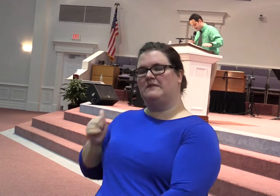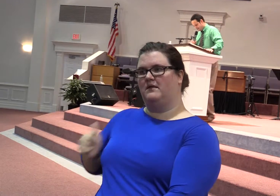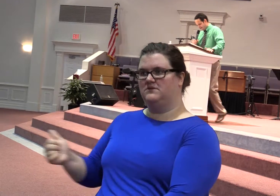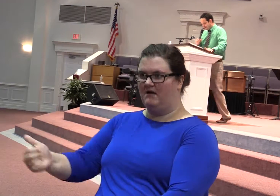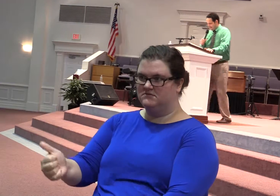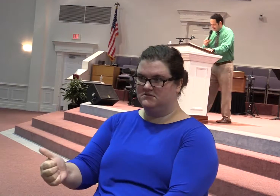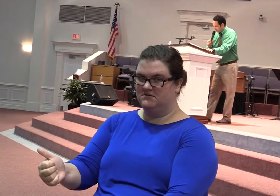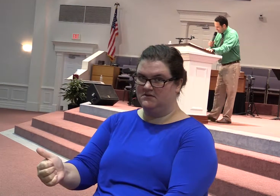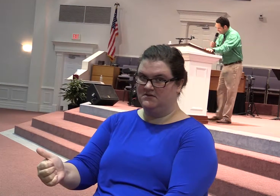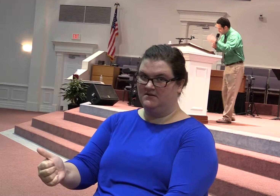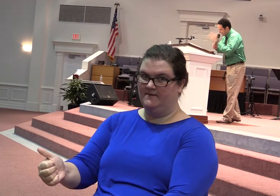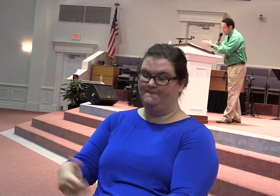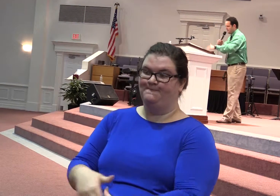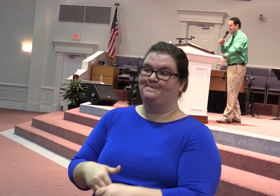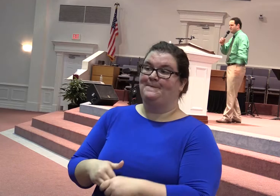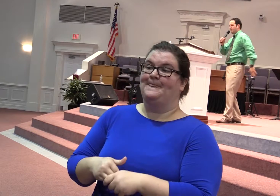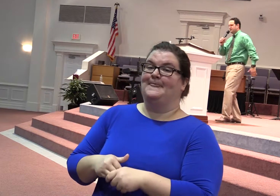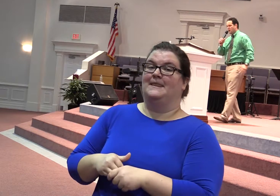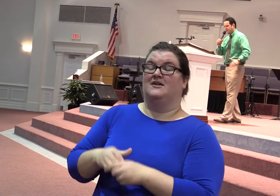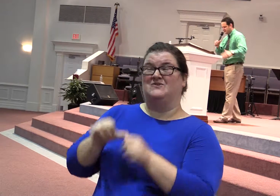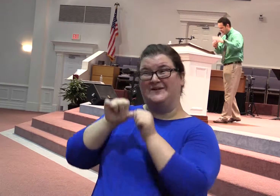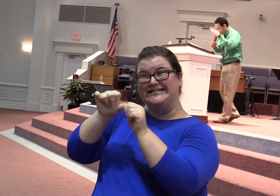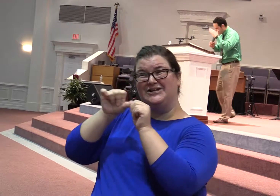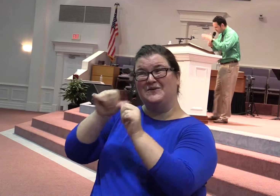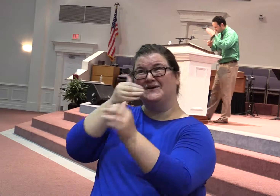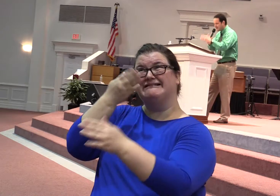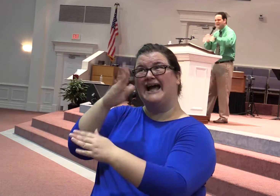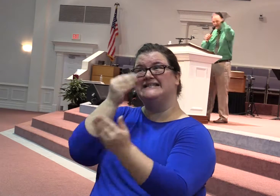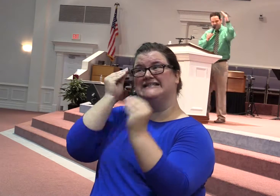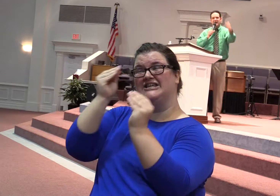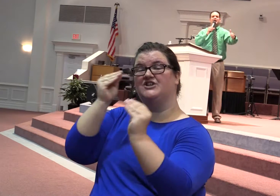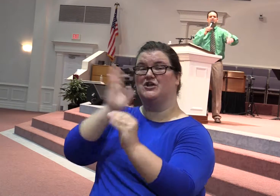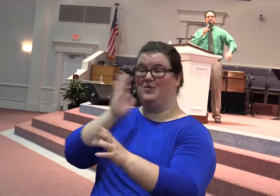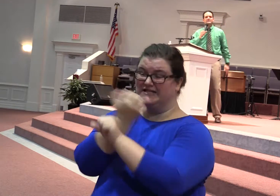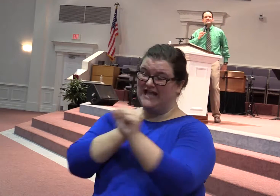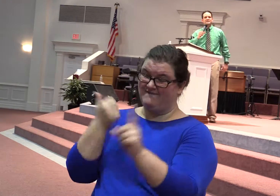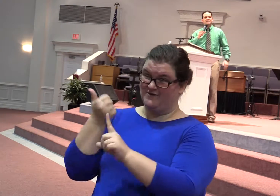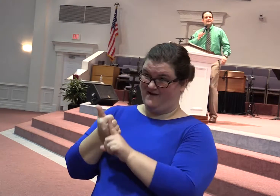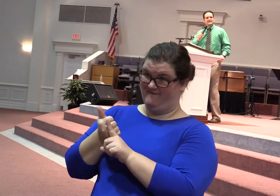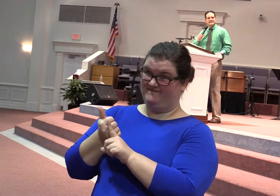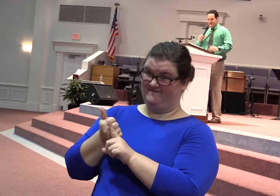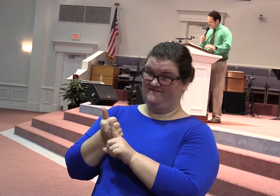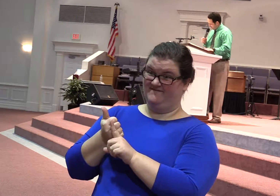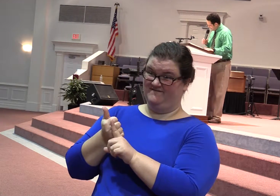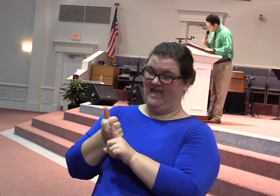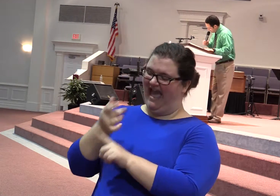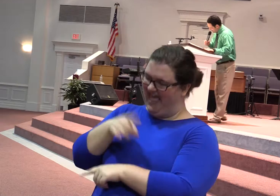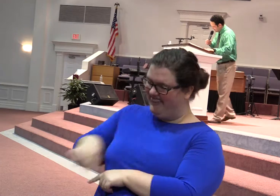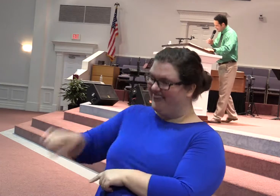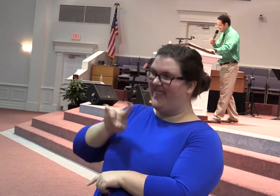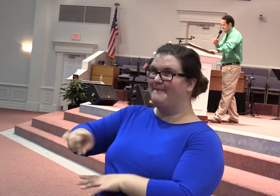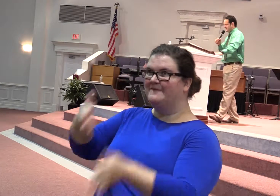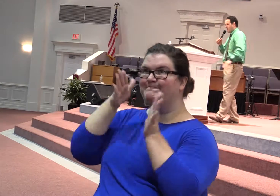Hallelujah. He said, continue in them, for in doing this, thou shalt both save thyself. And then that hear